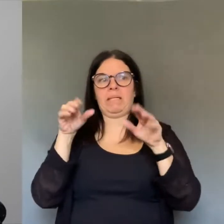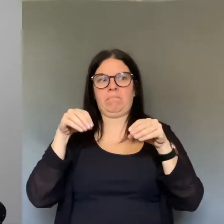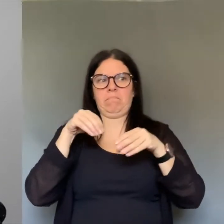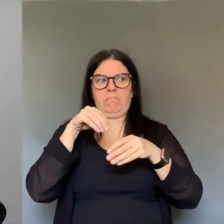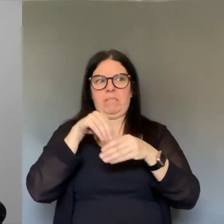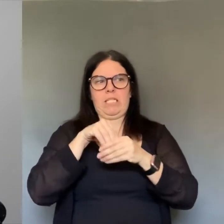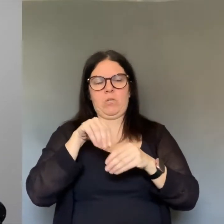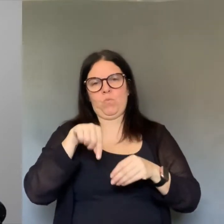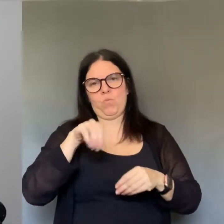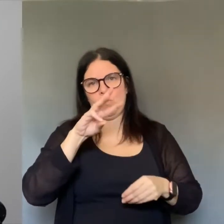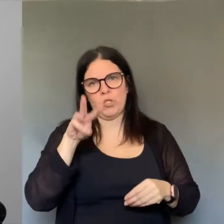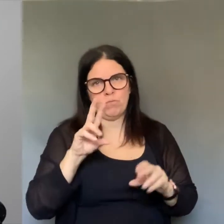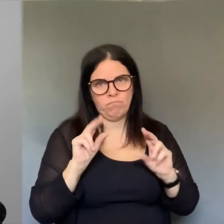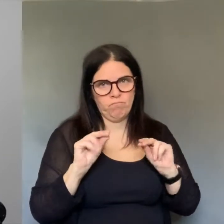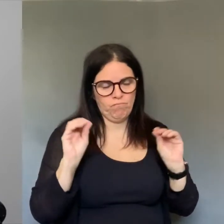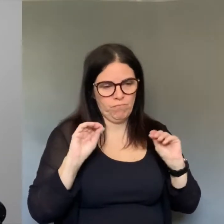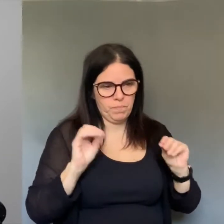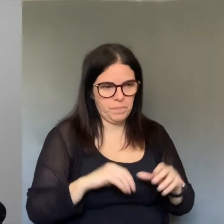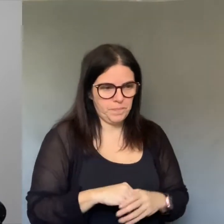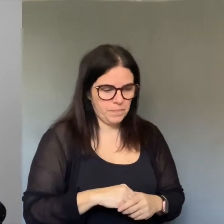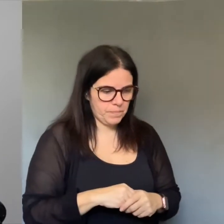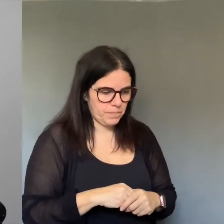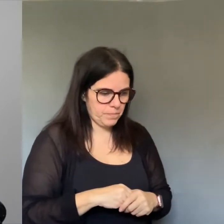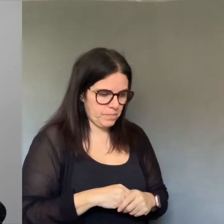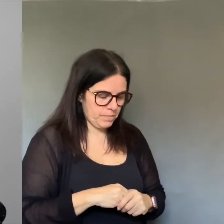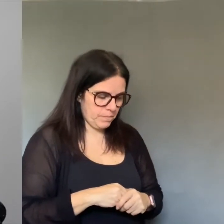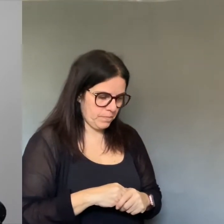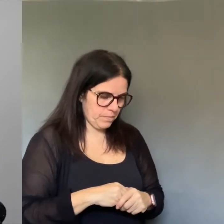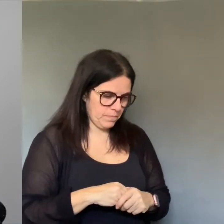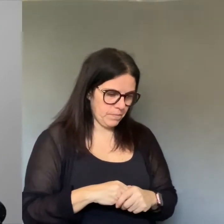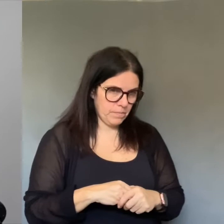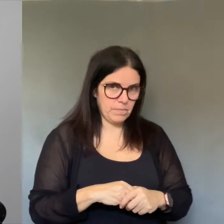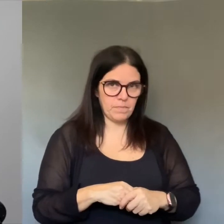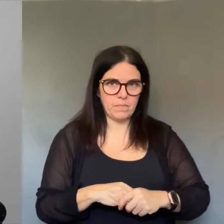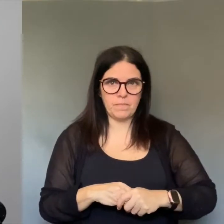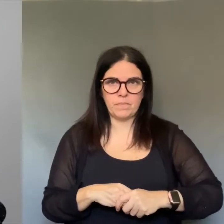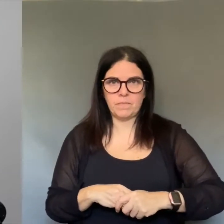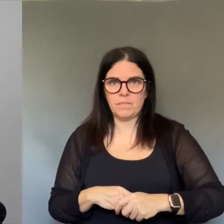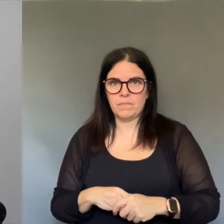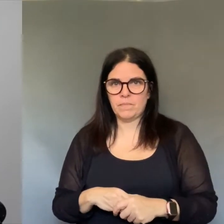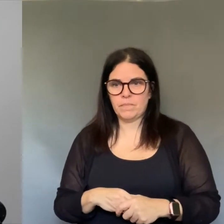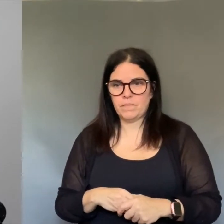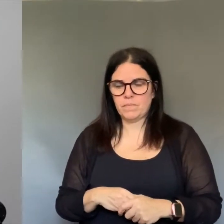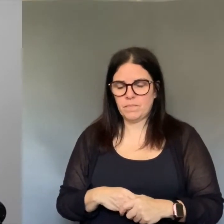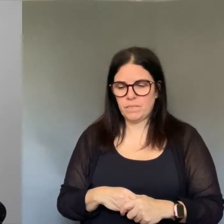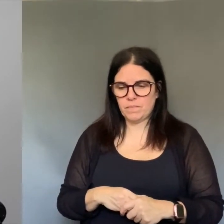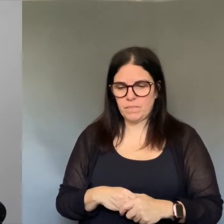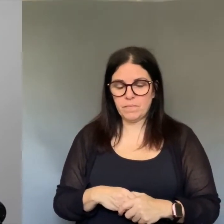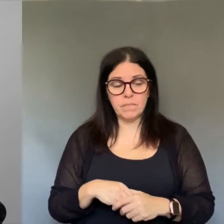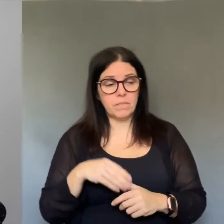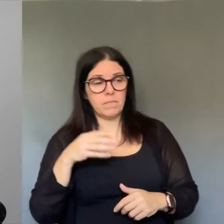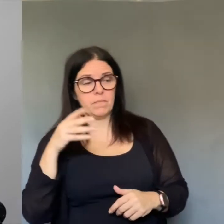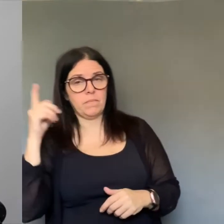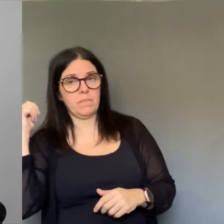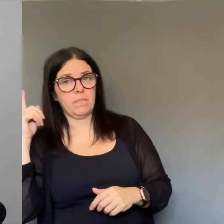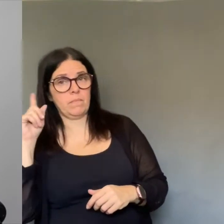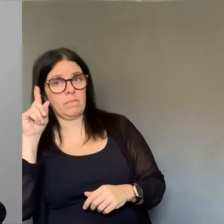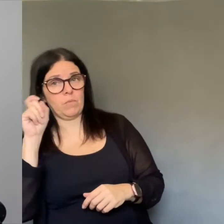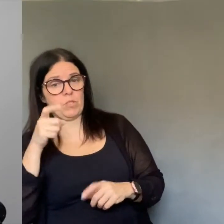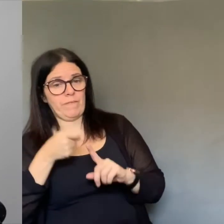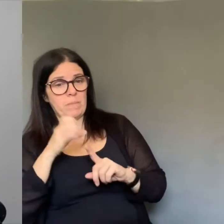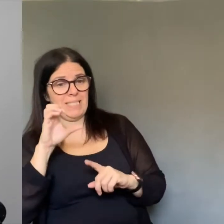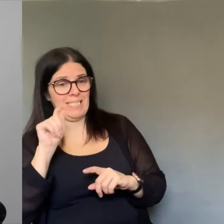for their symptoms or monitoring their symptoms or any such things. But so far, we haven't done that yet here in our community.